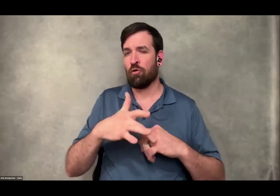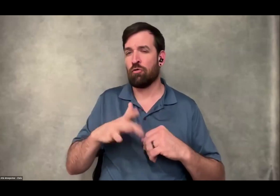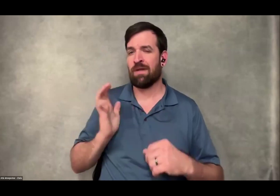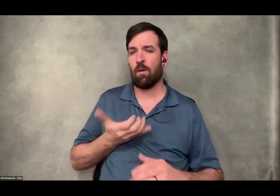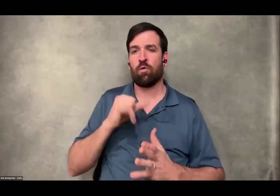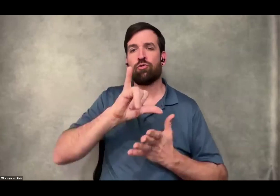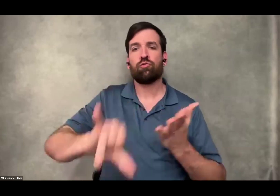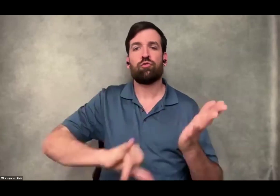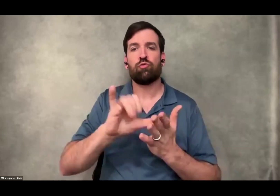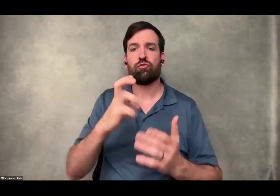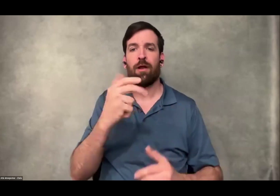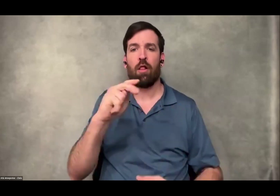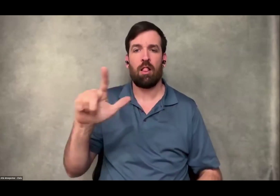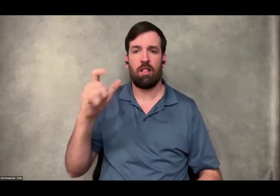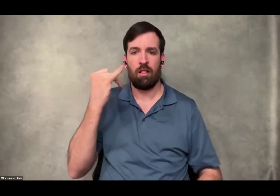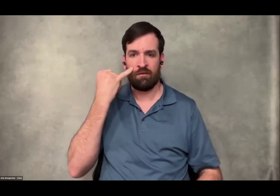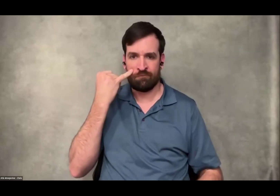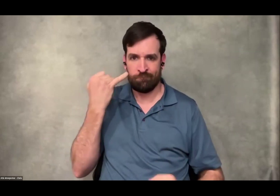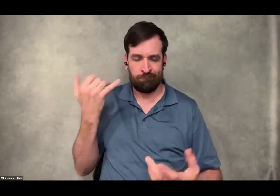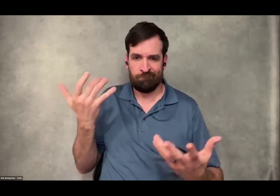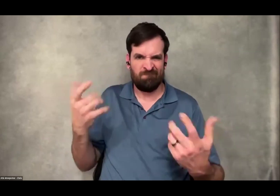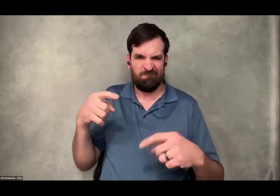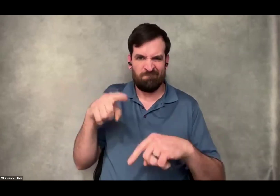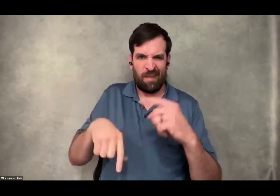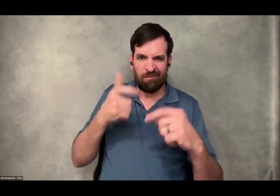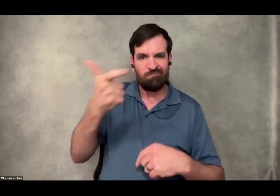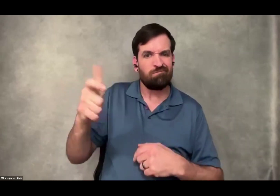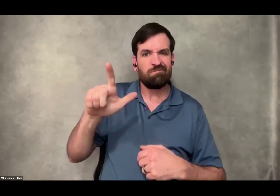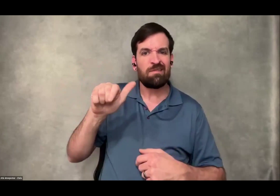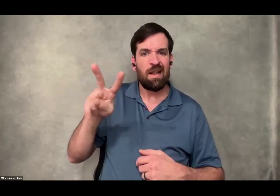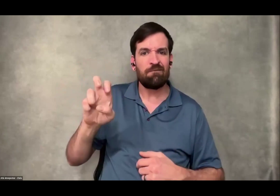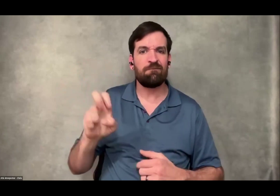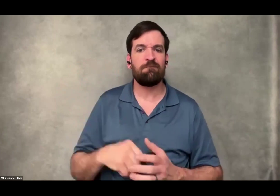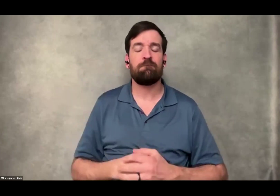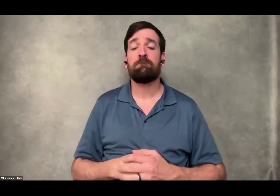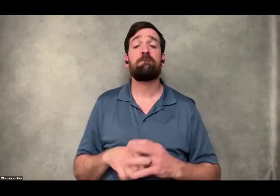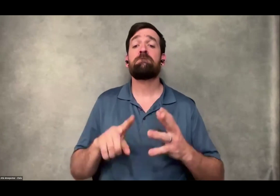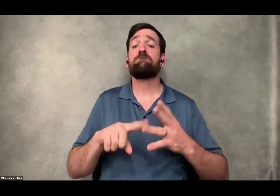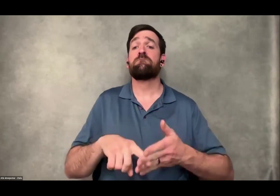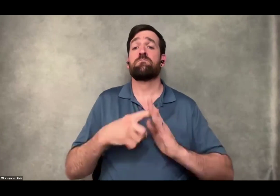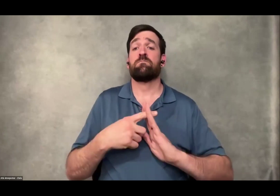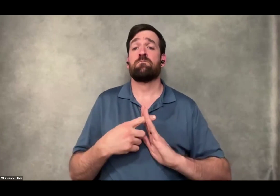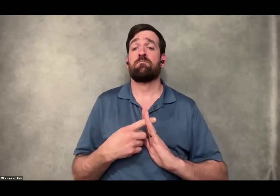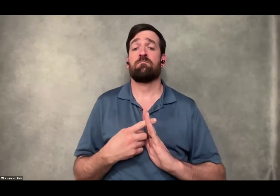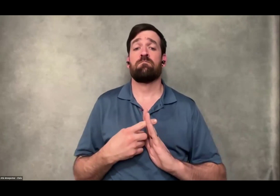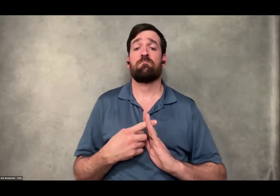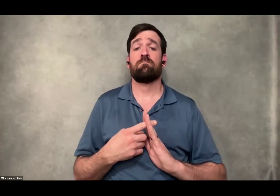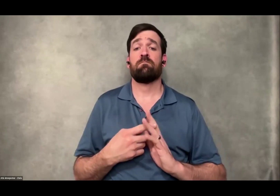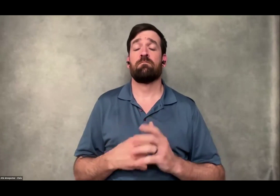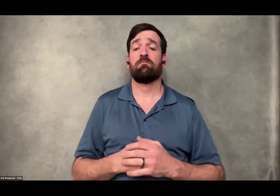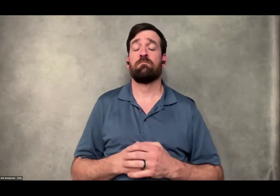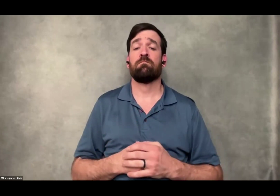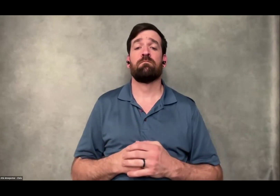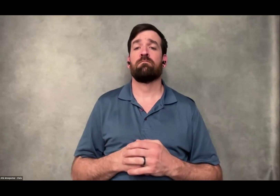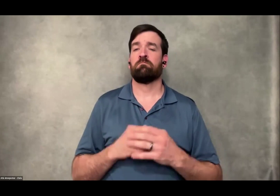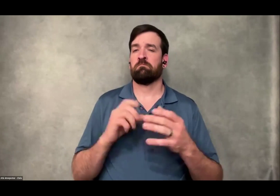YouTube channel for those who aren't able to watch it live. So to begin, I'd like to start with talking